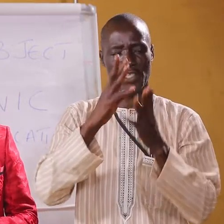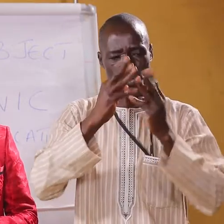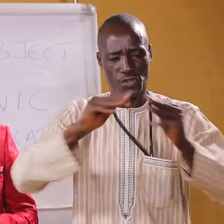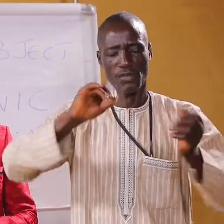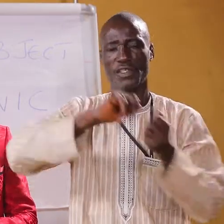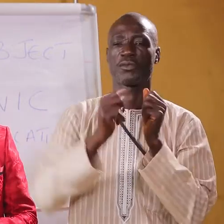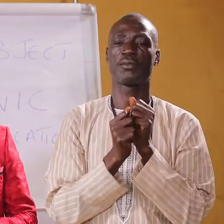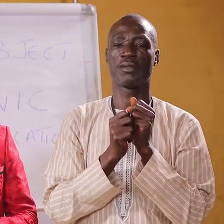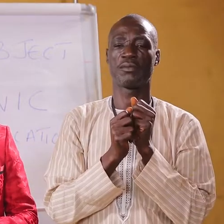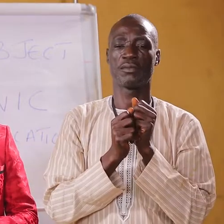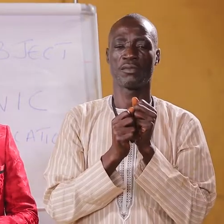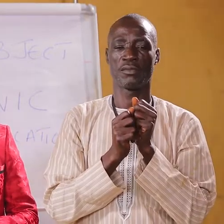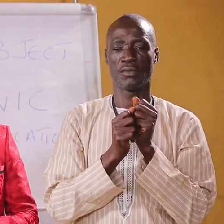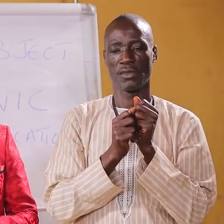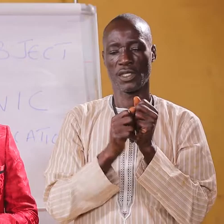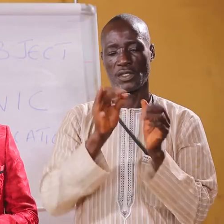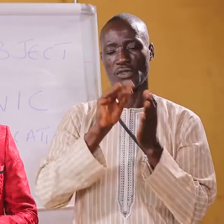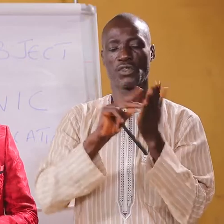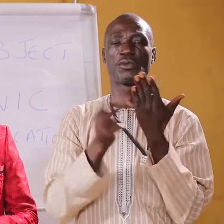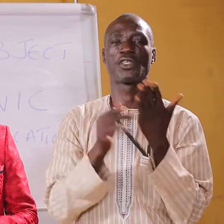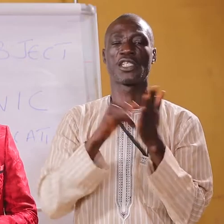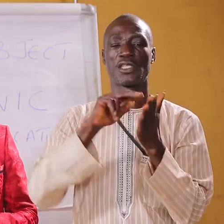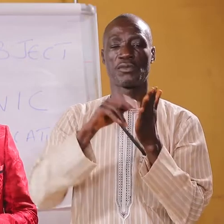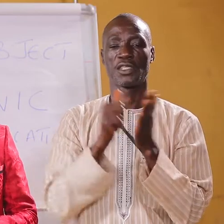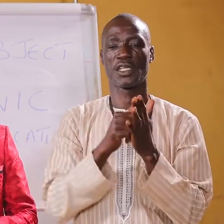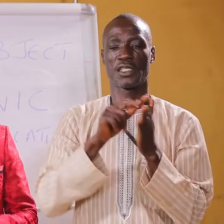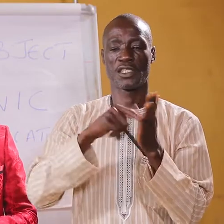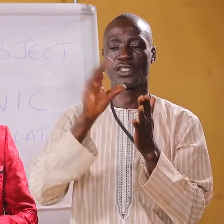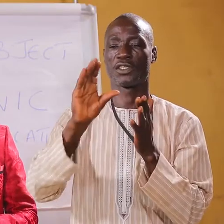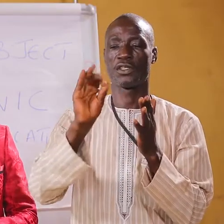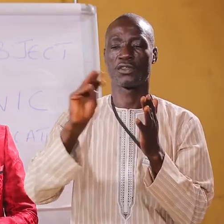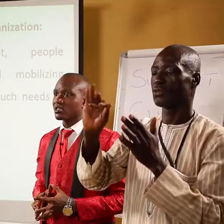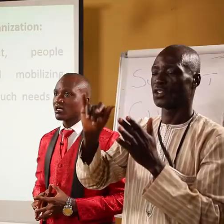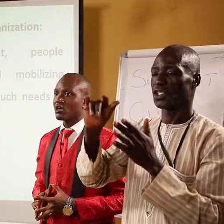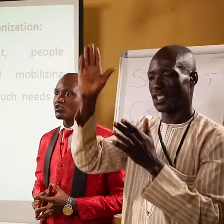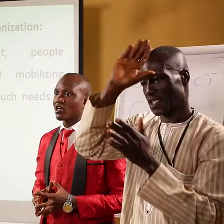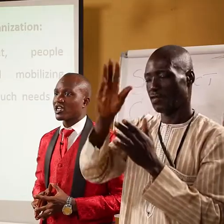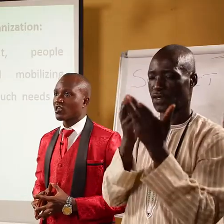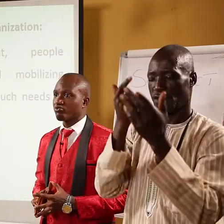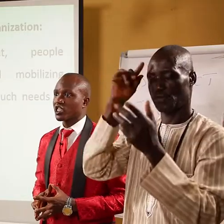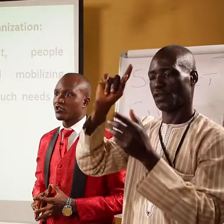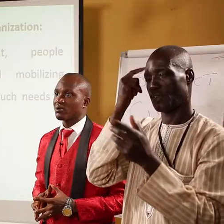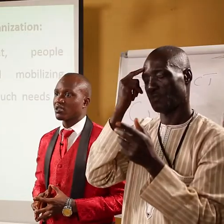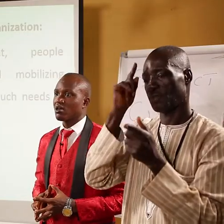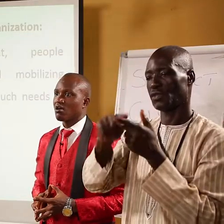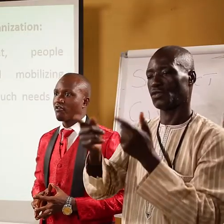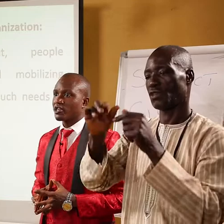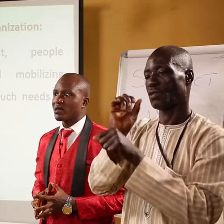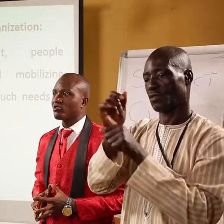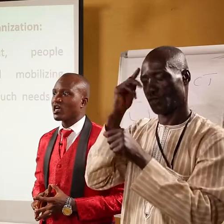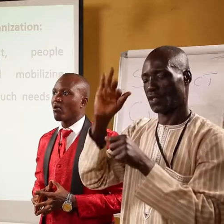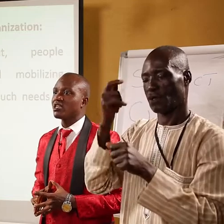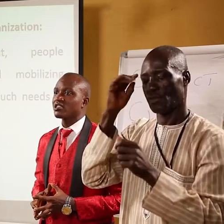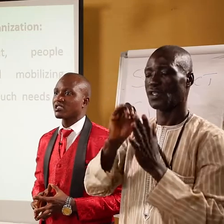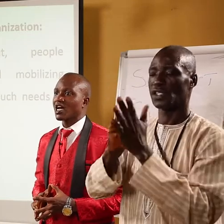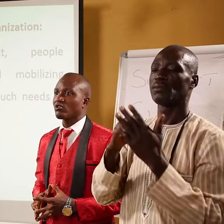projects are executed. It simply means that these communities don't wait on the government to carry out projects for them. For